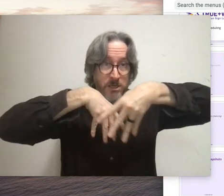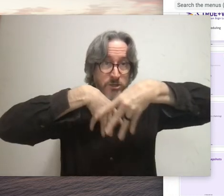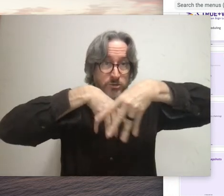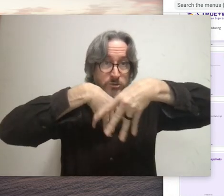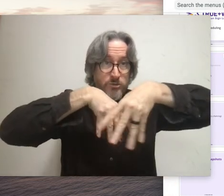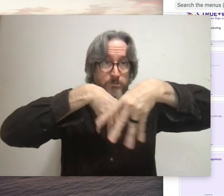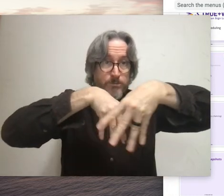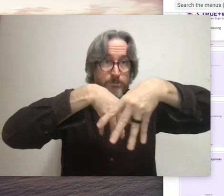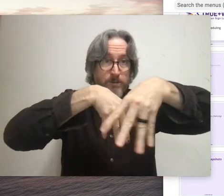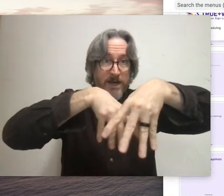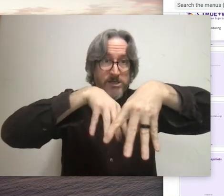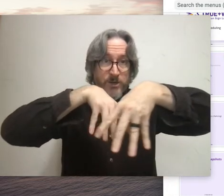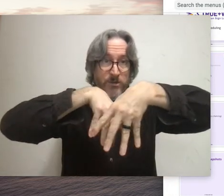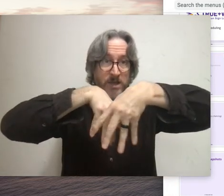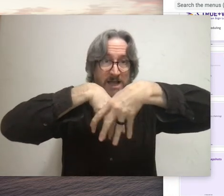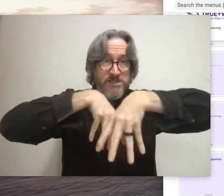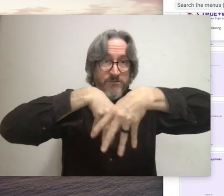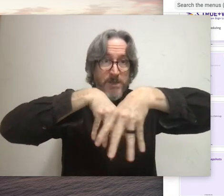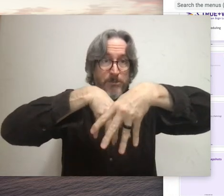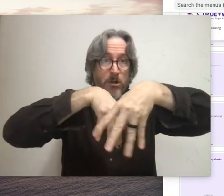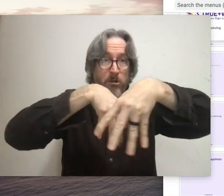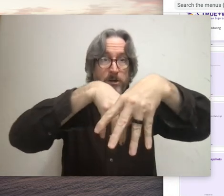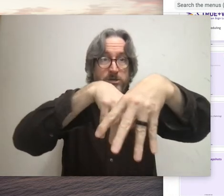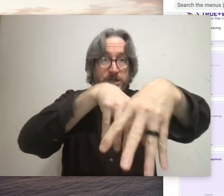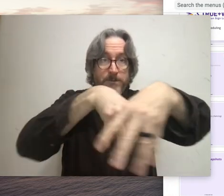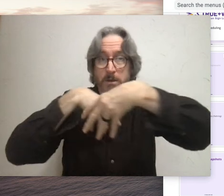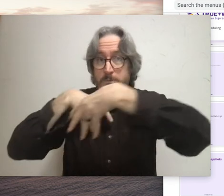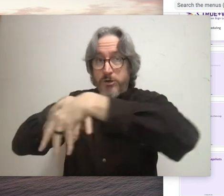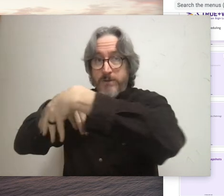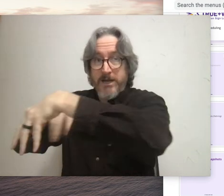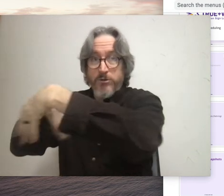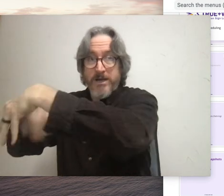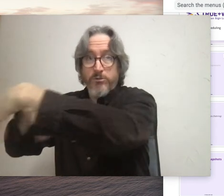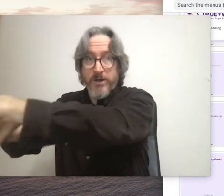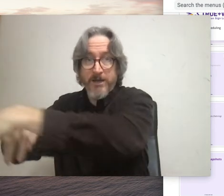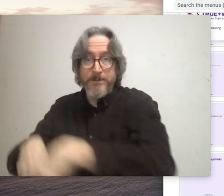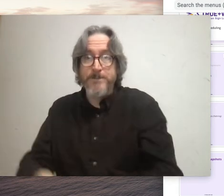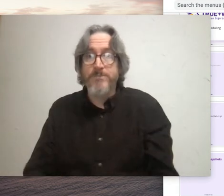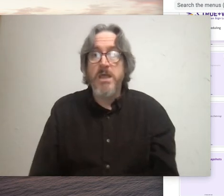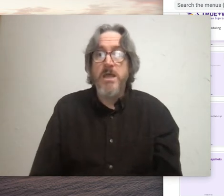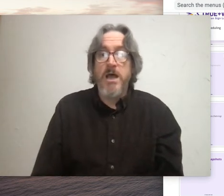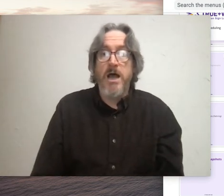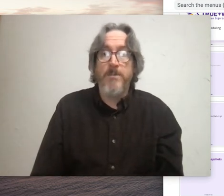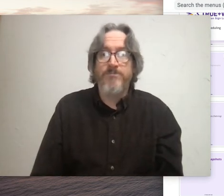fours. Parade. So here are the lines of people all marching. Parade, parade, parade.